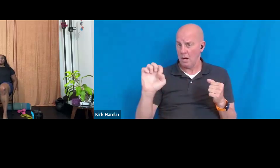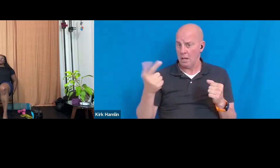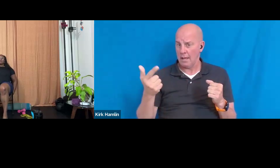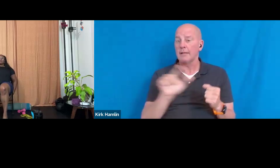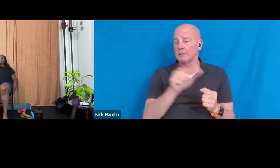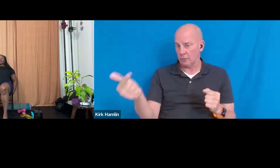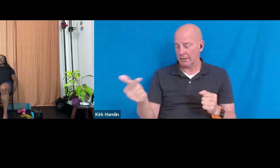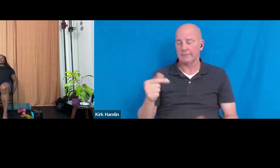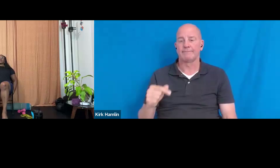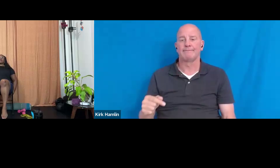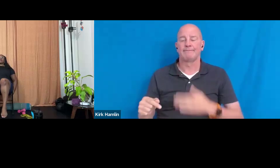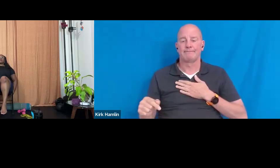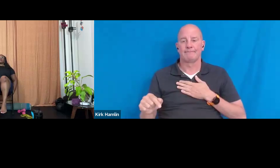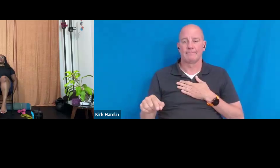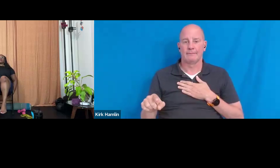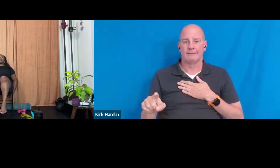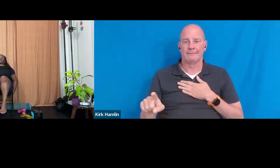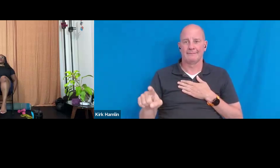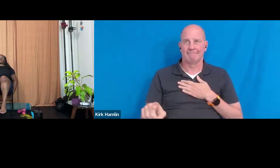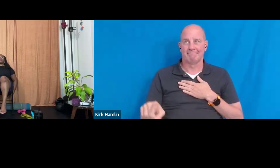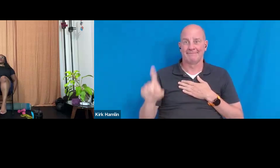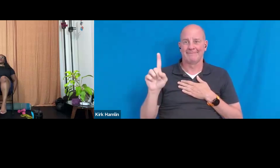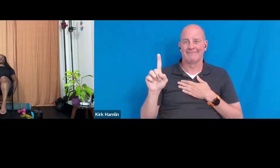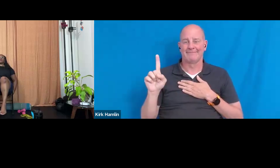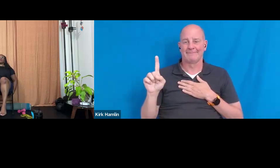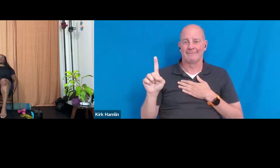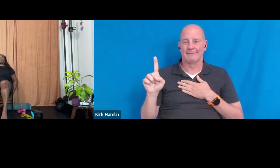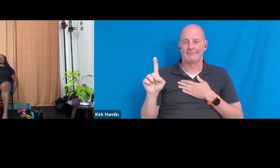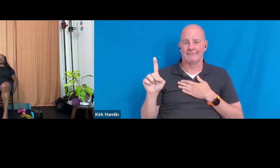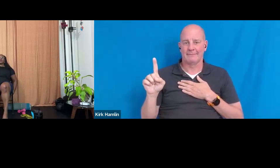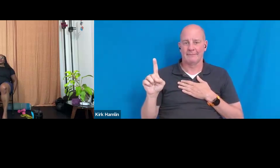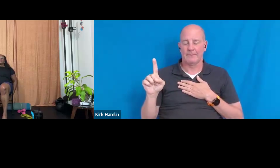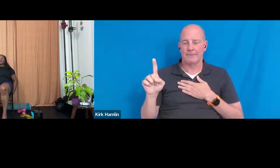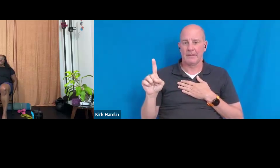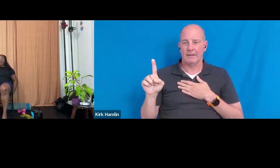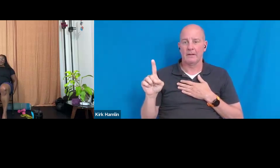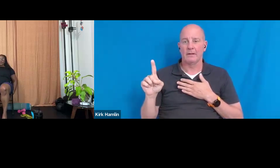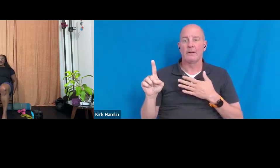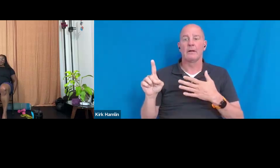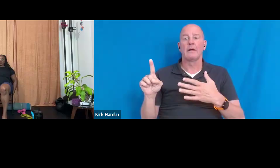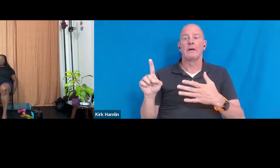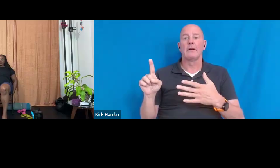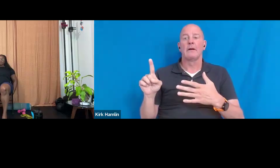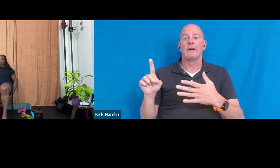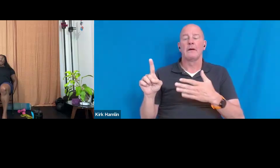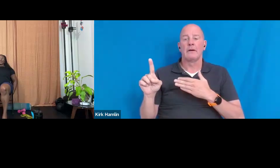in, exhale, lift. 2 more. Breathe